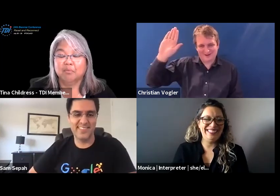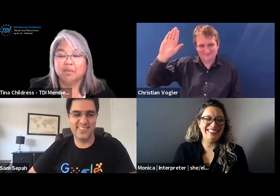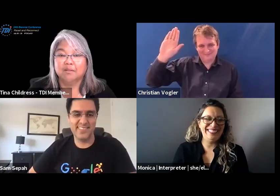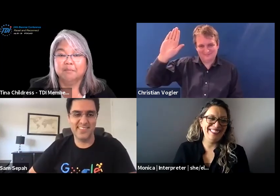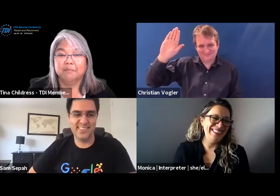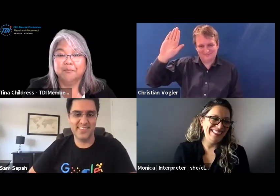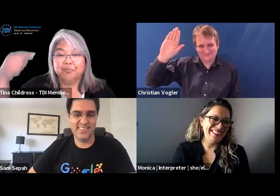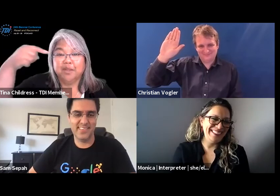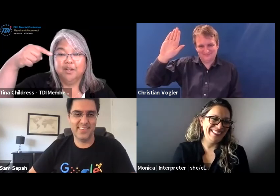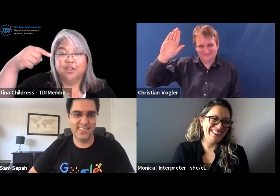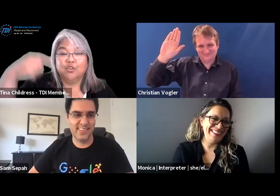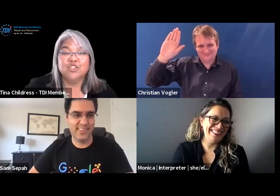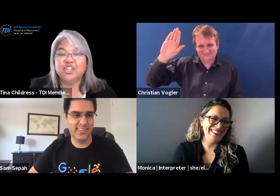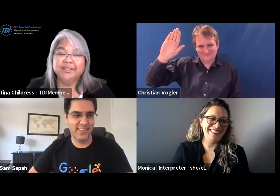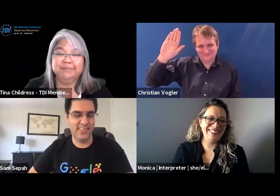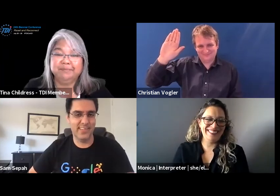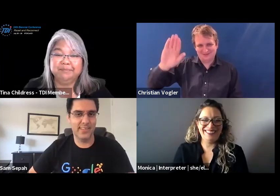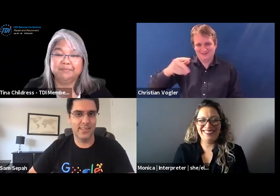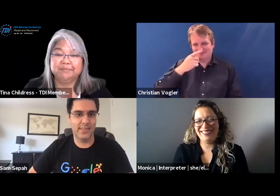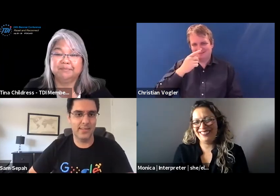It's kind of the analogy I want to make here.